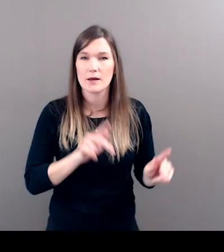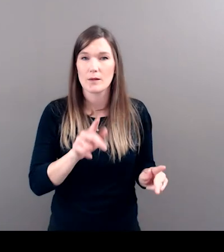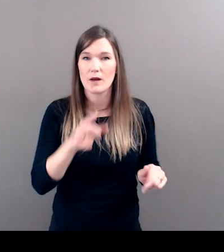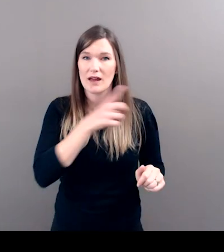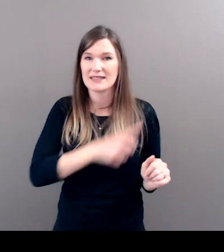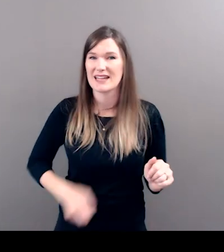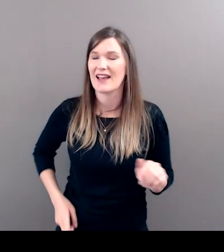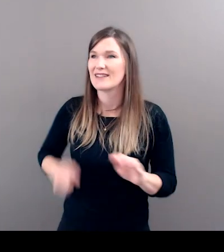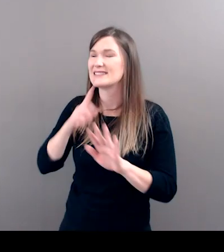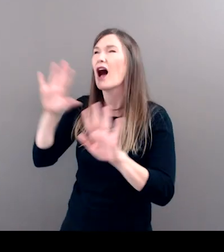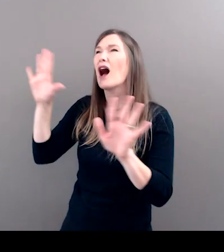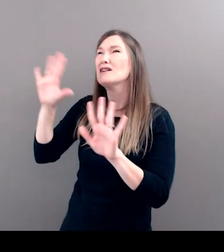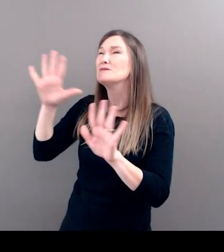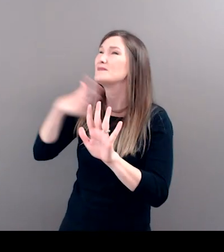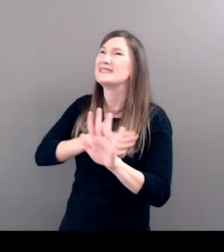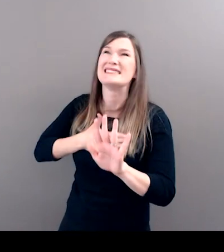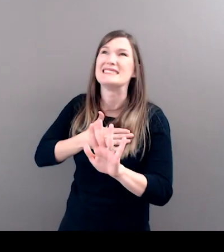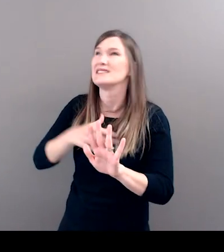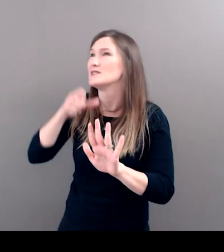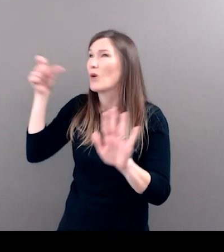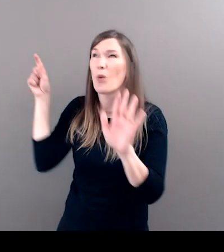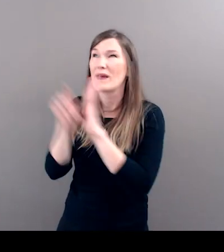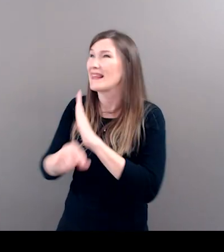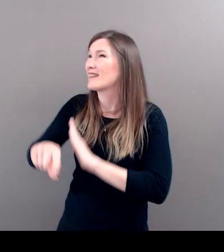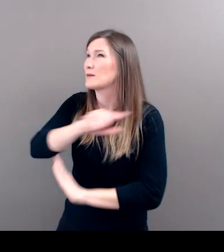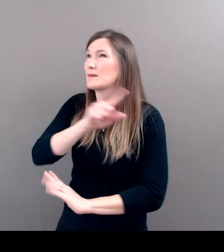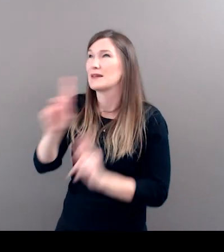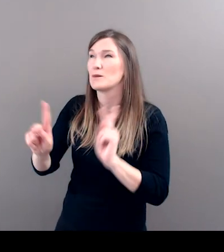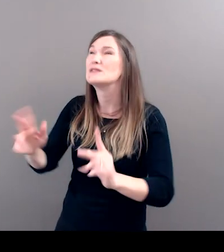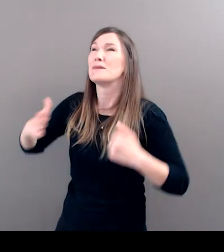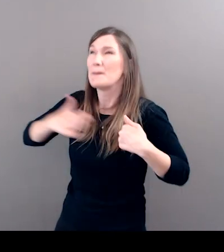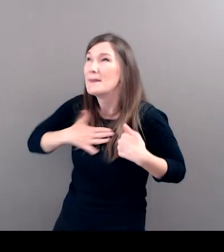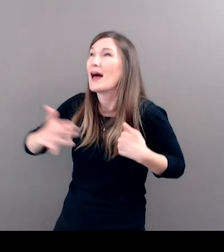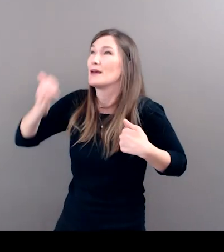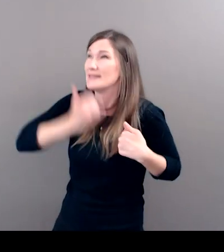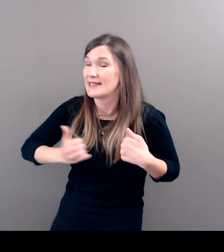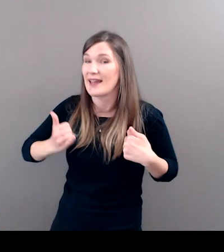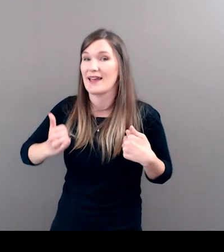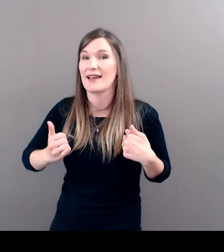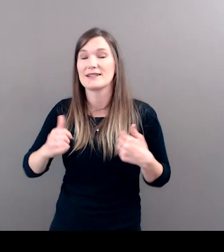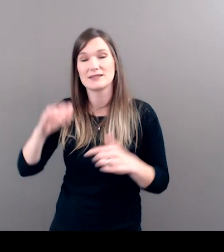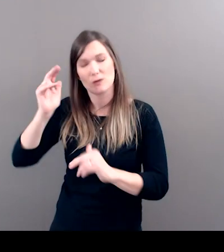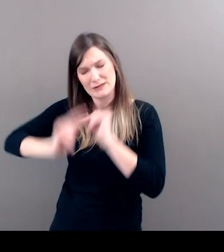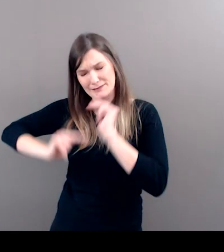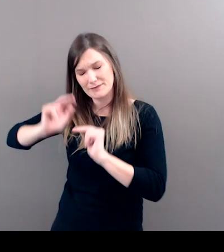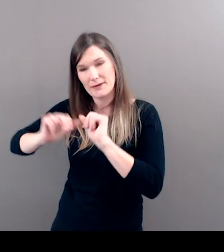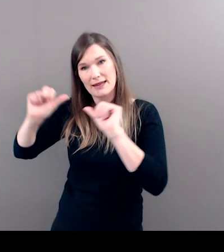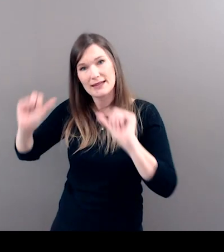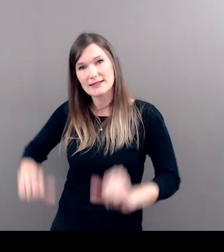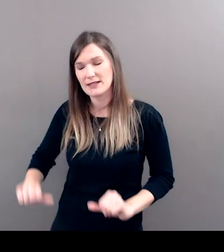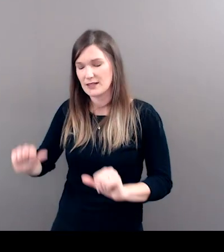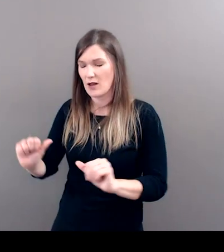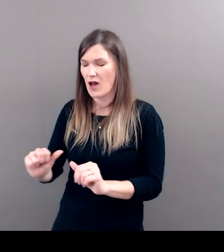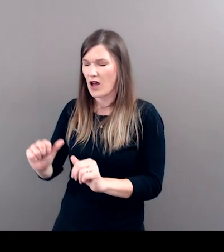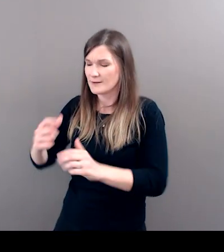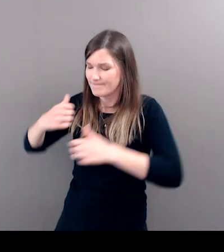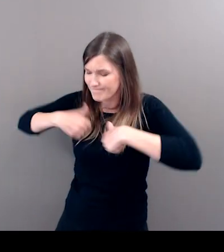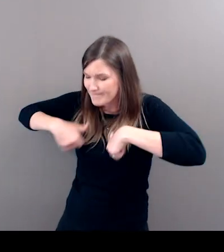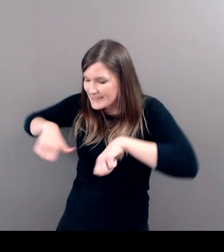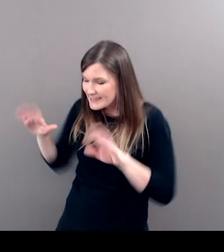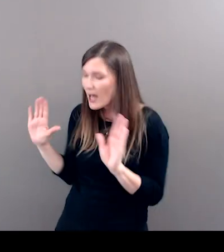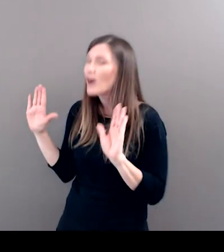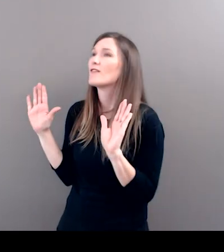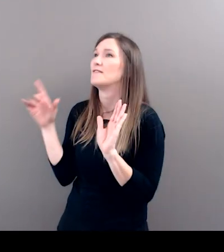please, please don't kill the people. I made a mistake. And so he built an altar and made a sacrifice to God